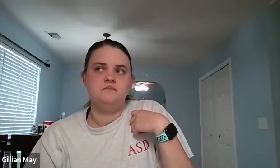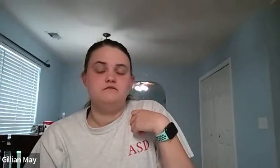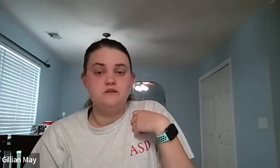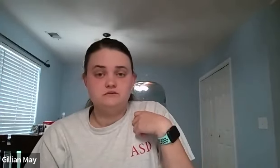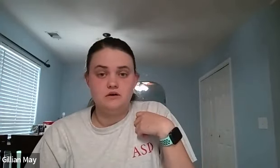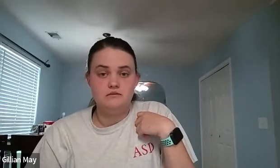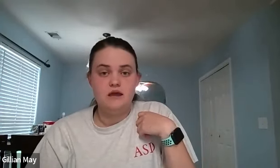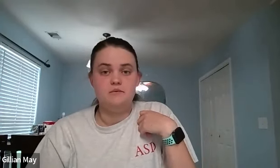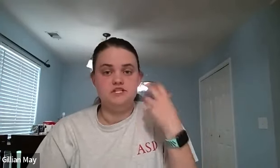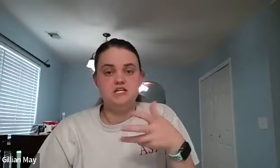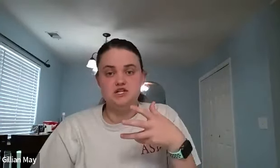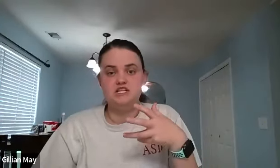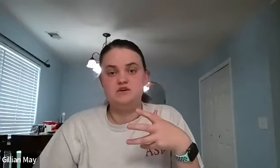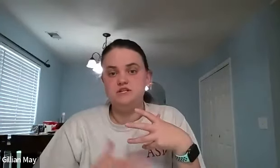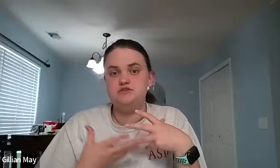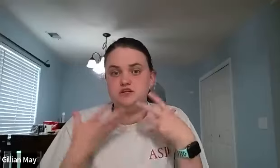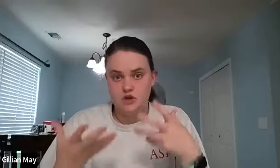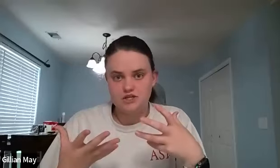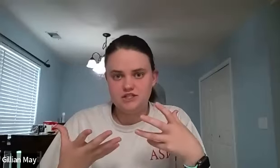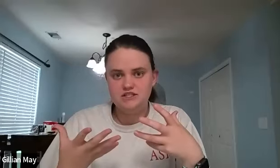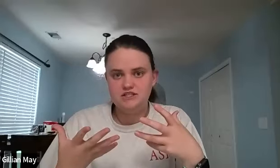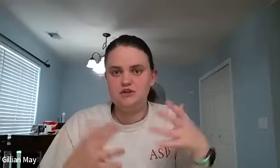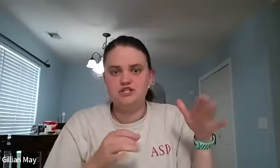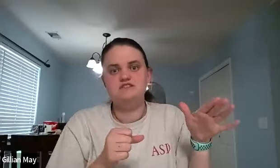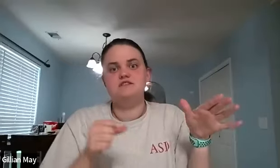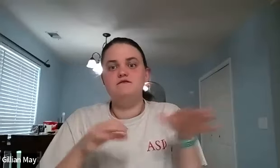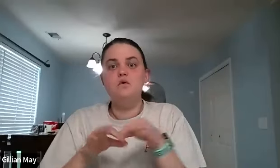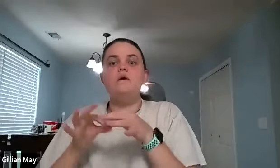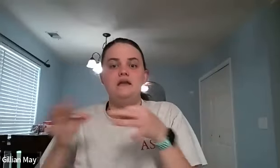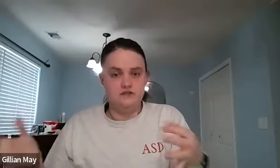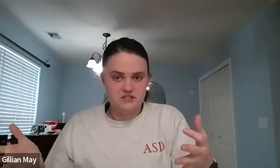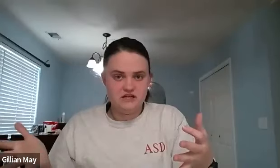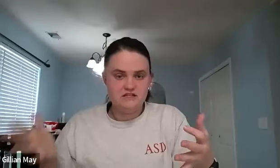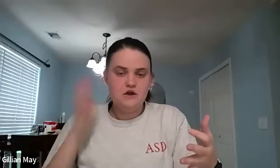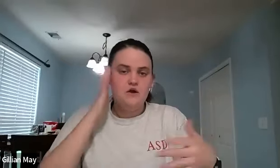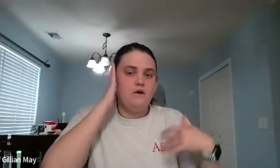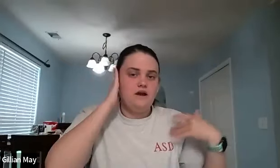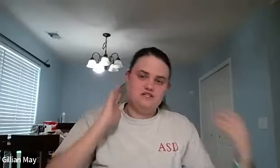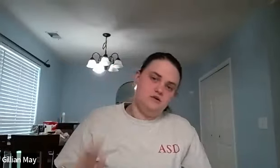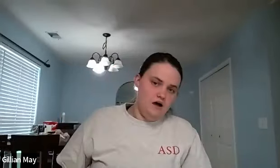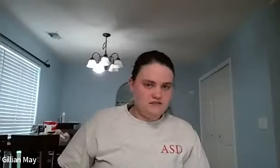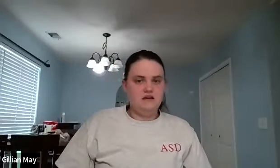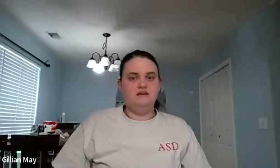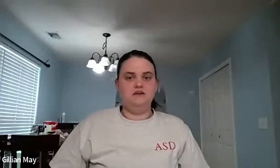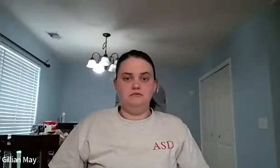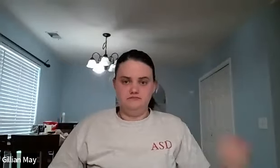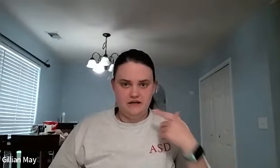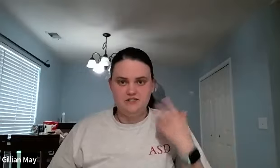from Israel, and when she talks, she doesn't always use contractions. You know, she uses the full English sentence. Whereas, you know, I'll say, you know, like I just